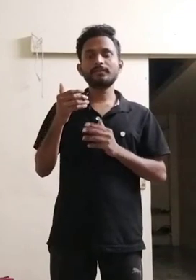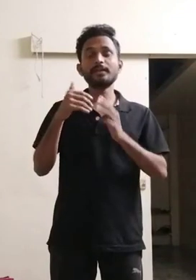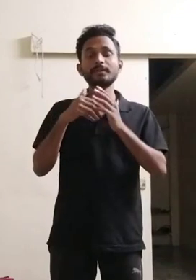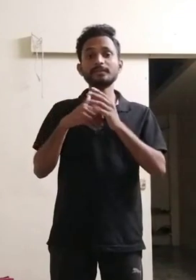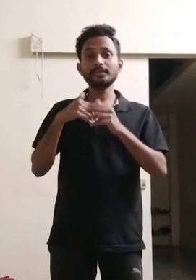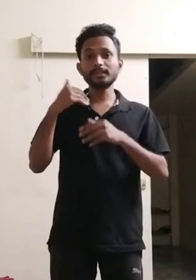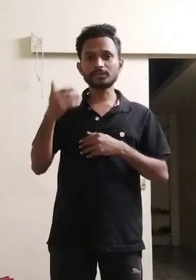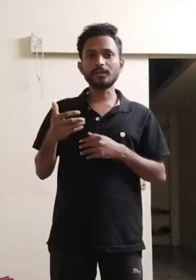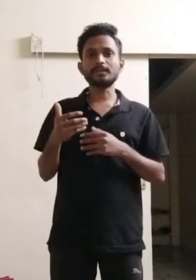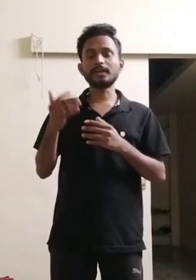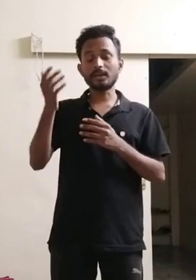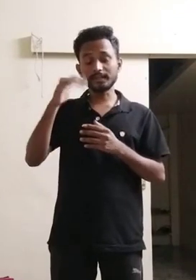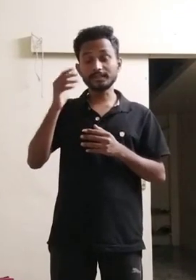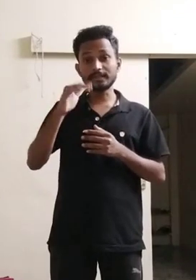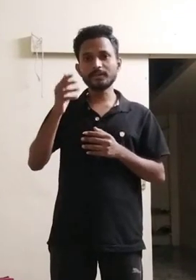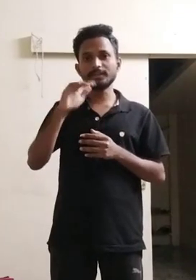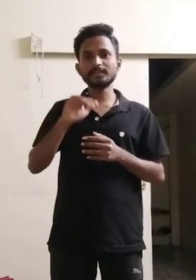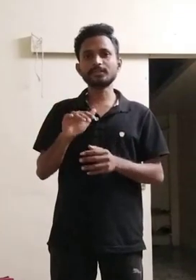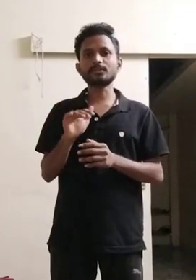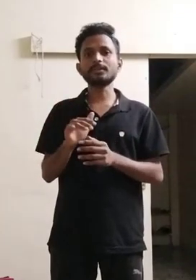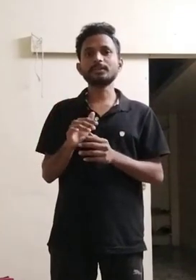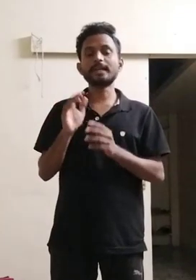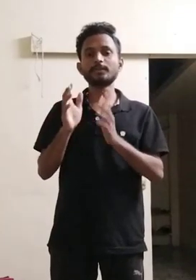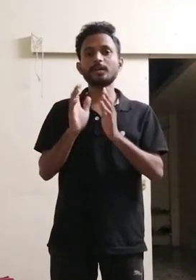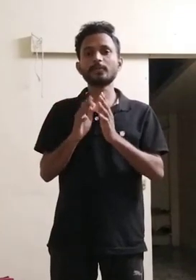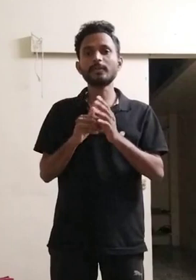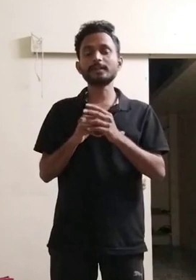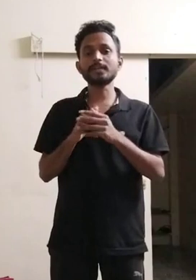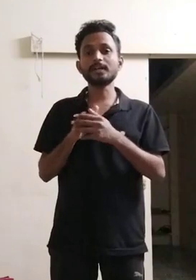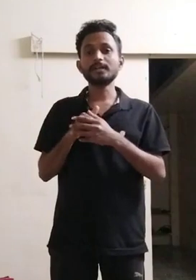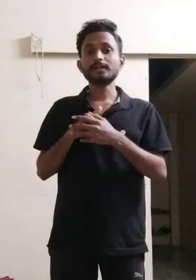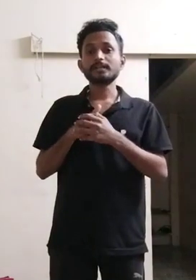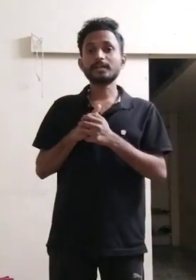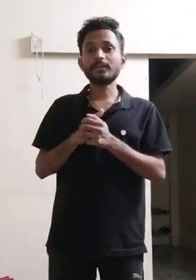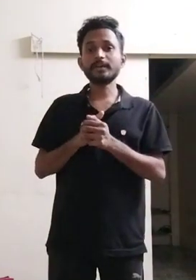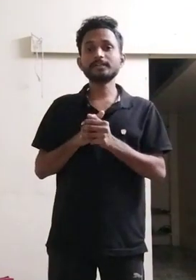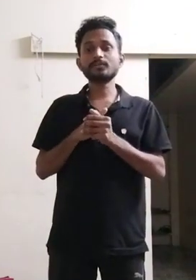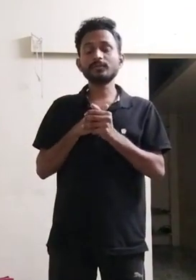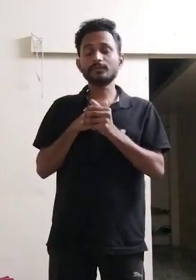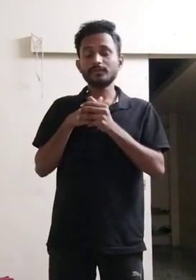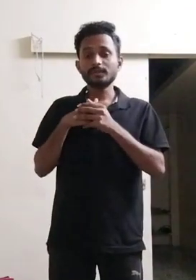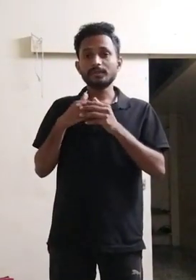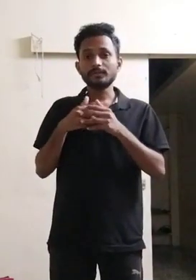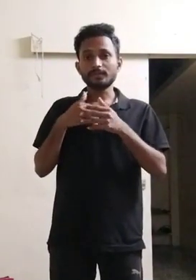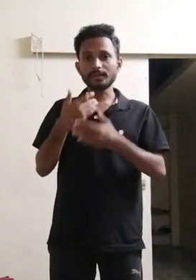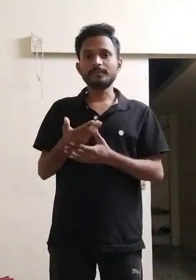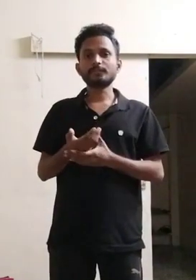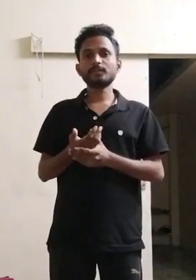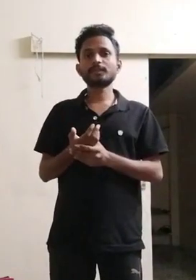JVM is installed. That already JVM is installed. That platform or Java is run